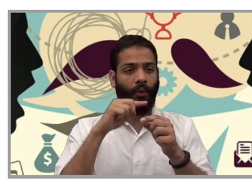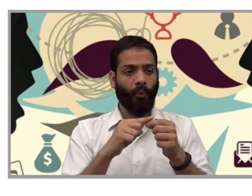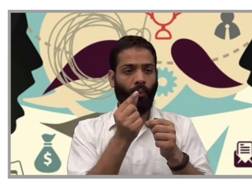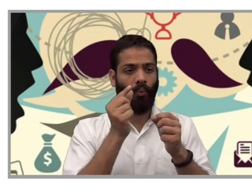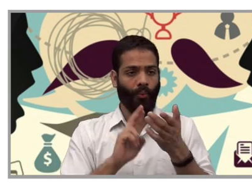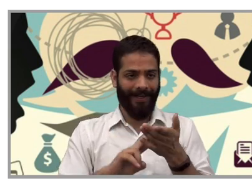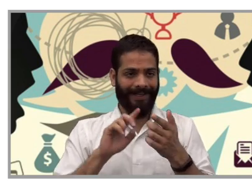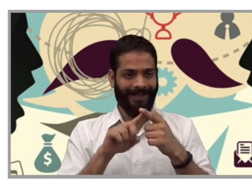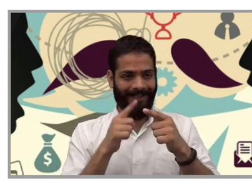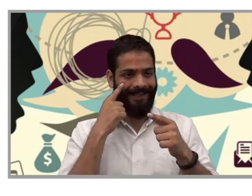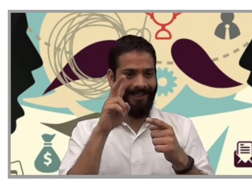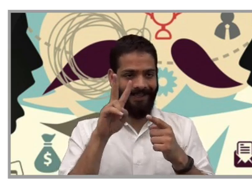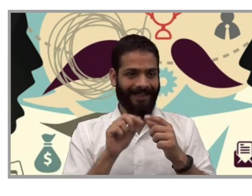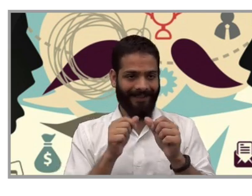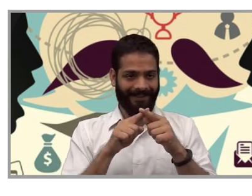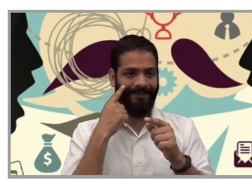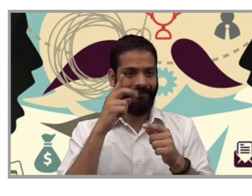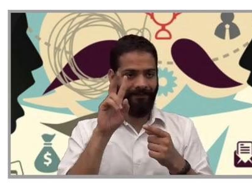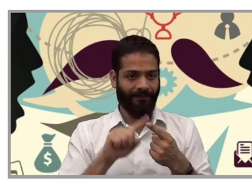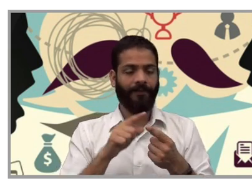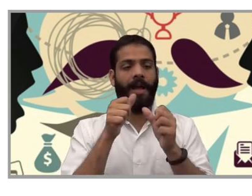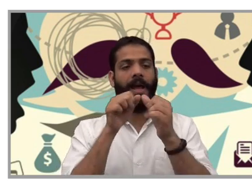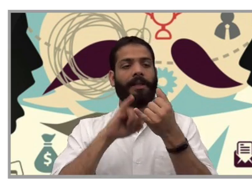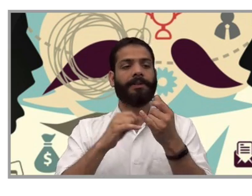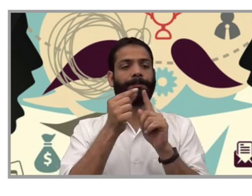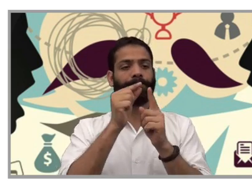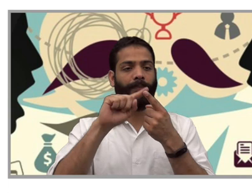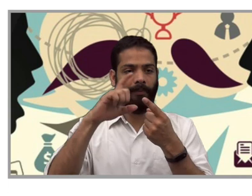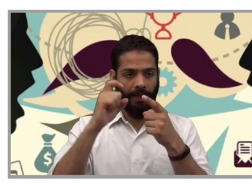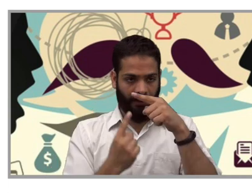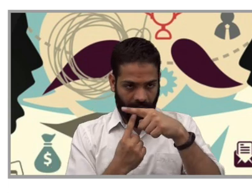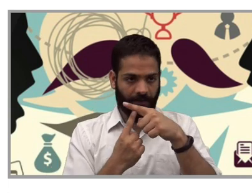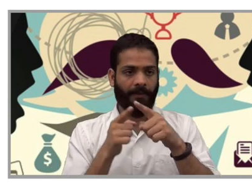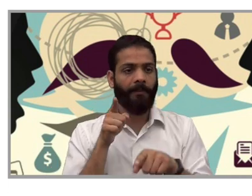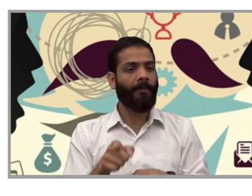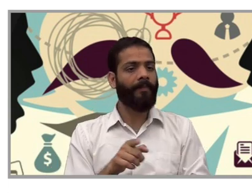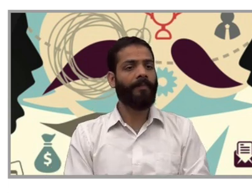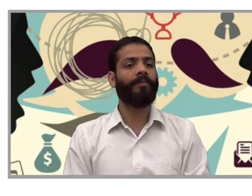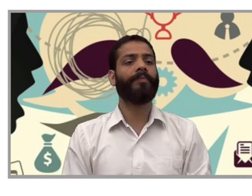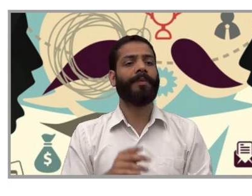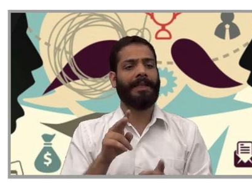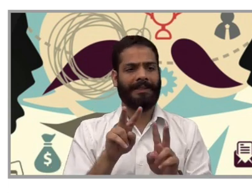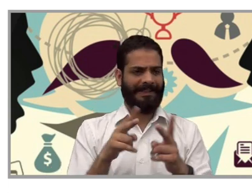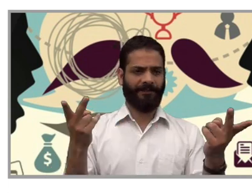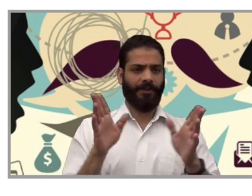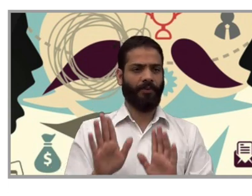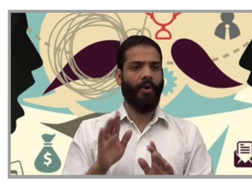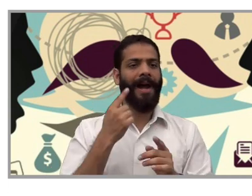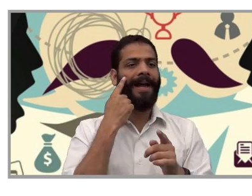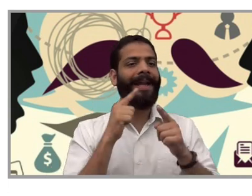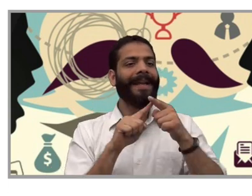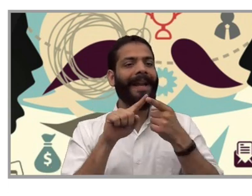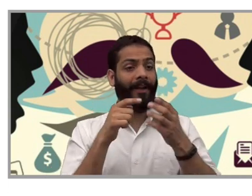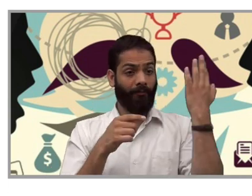lengthening with a single, bigger, slower, triplicated, concave movement of the verb sign with rounded